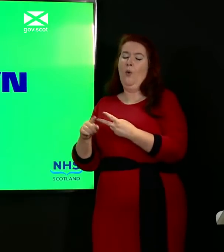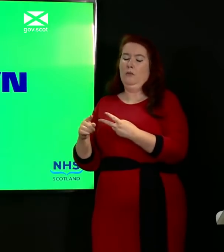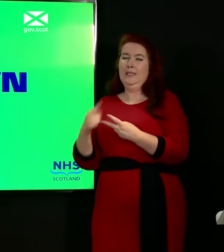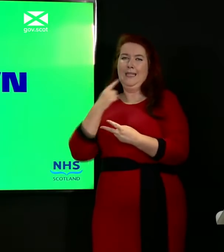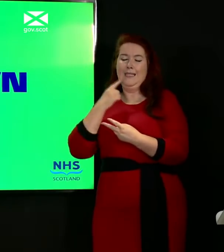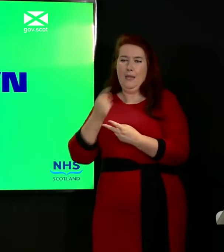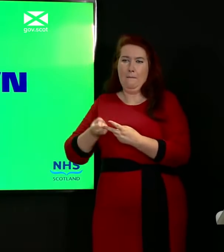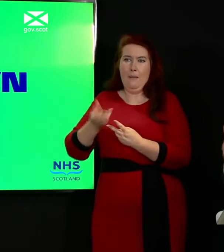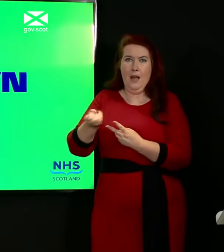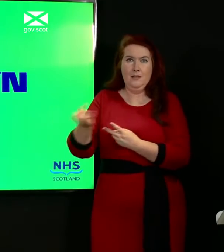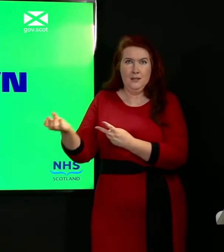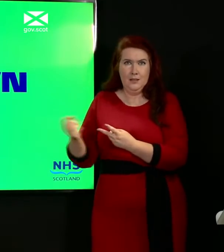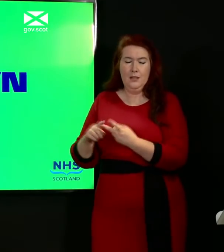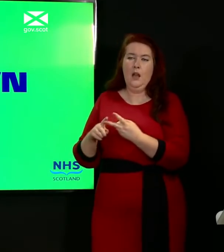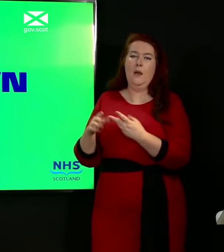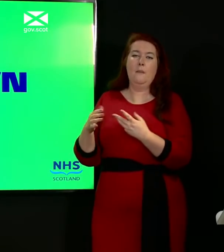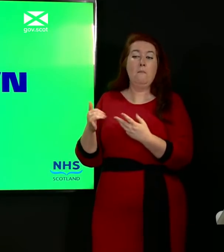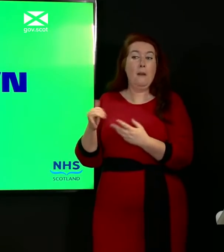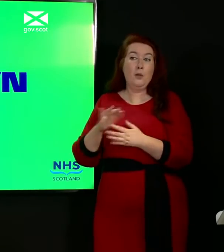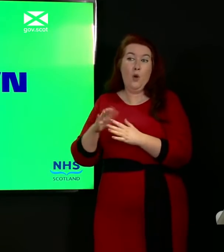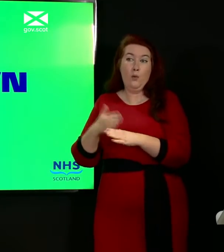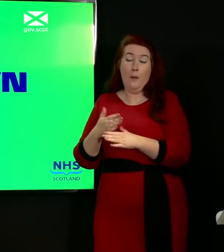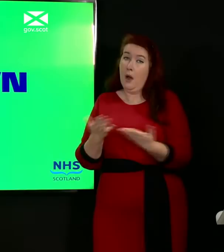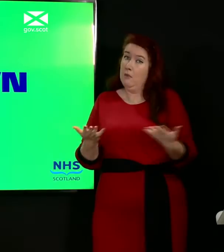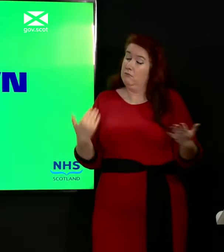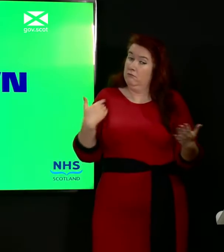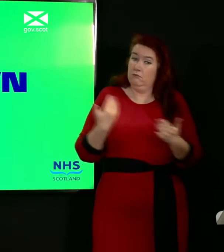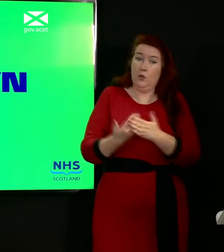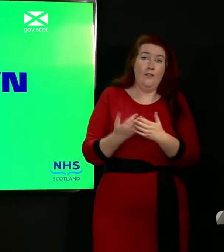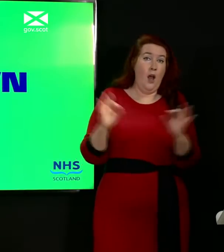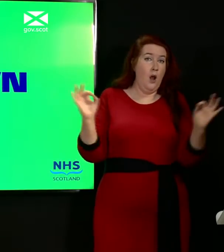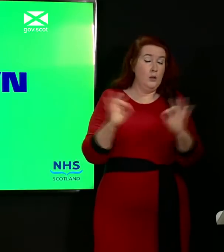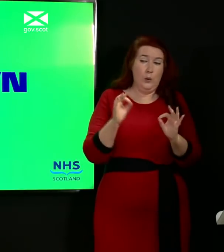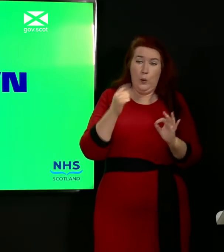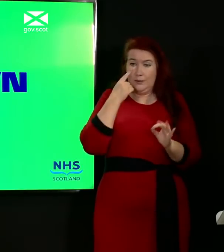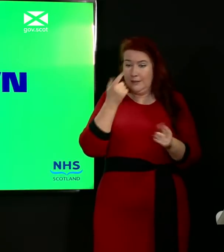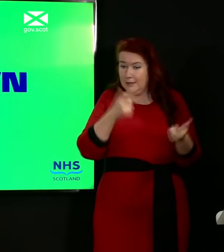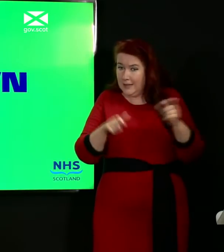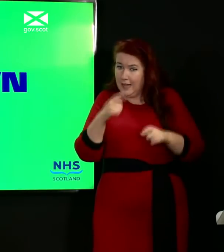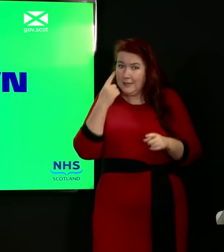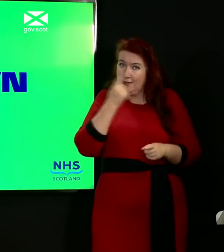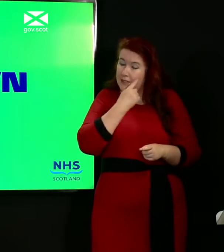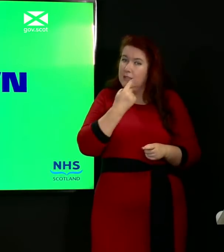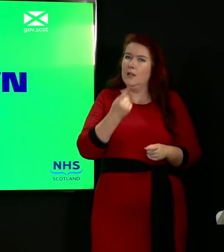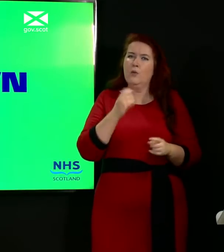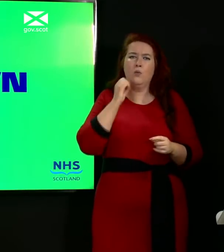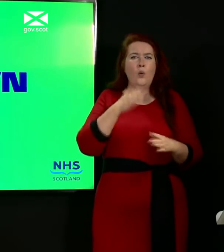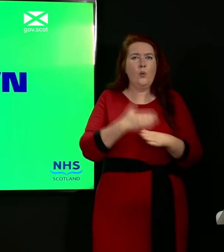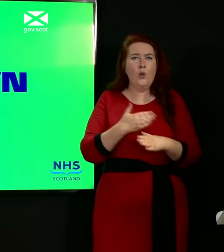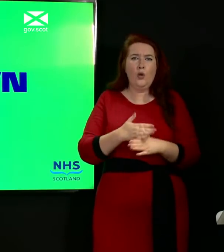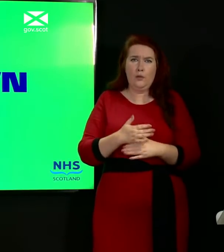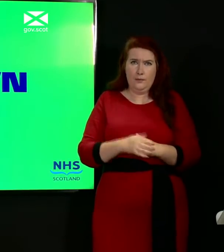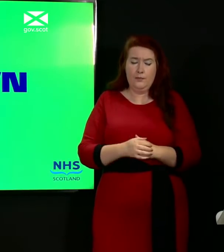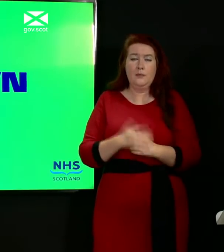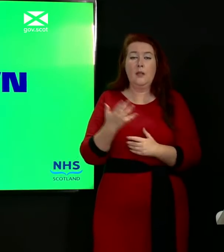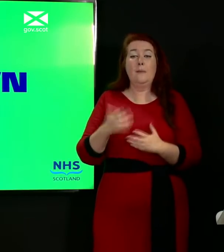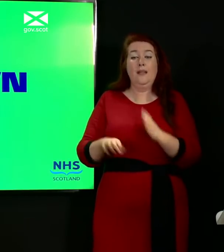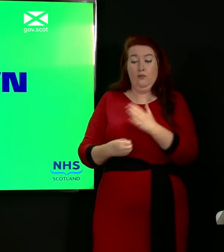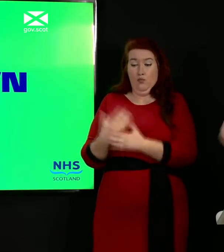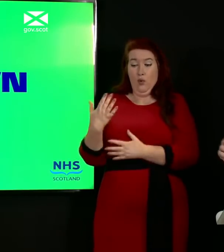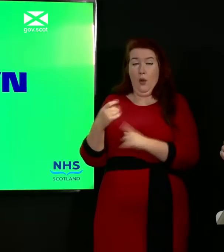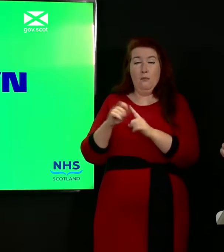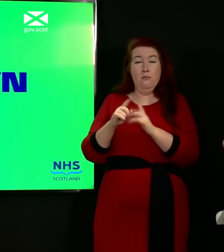mutation, that maybe it might not, but there is no science yet to prove that. It's being grown at Portendown in